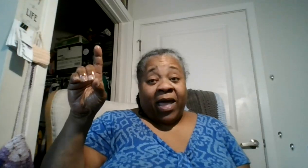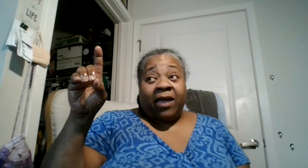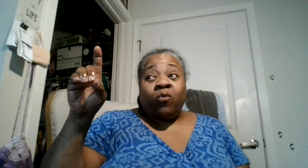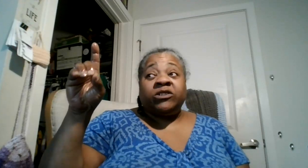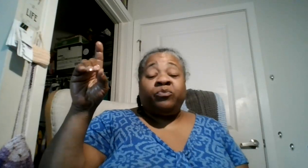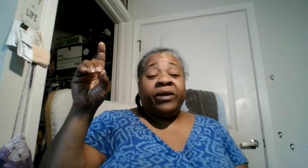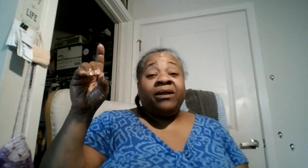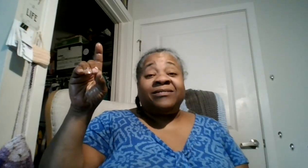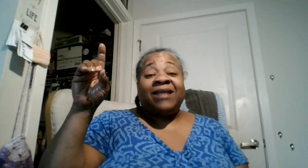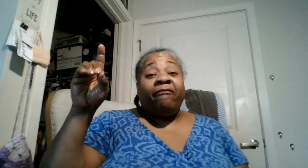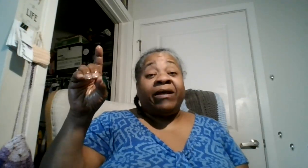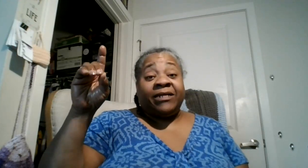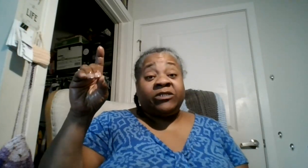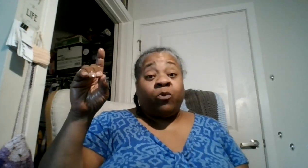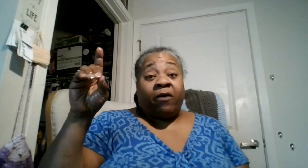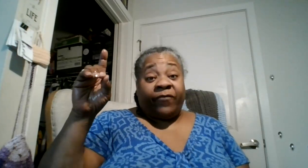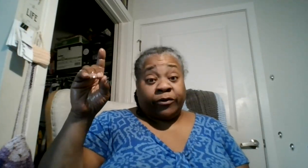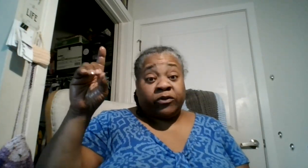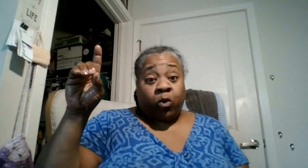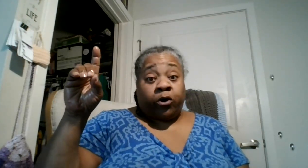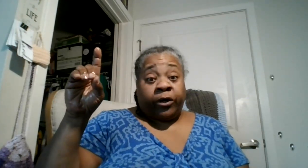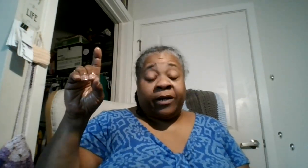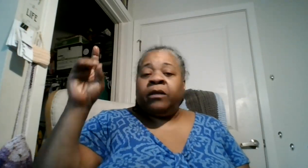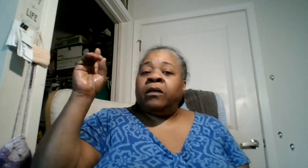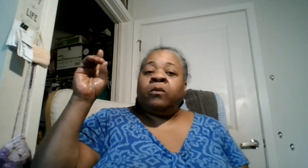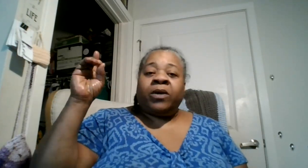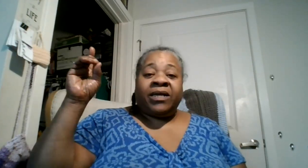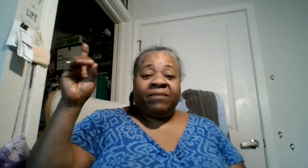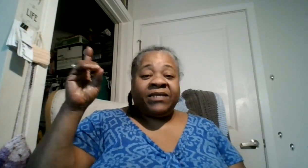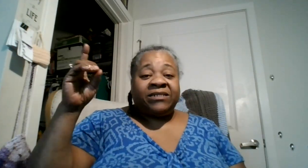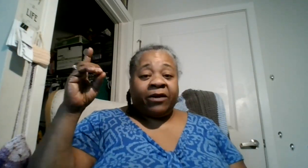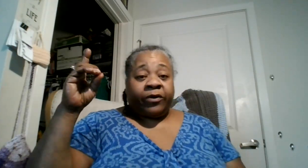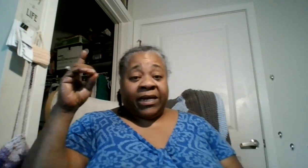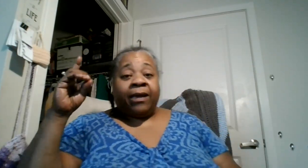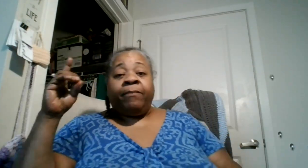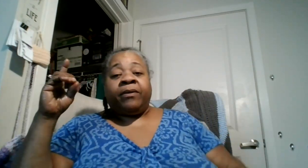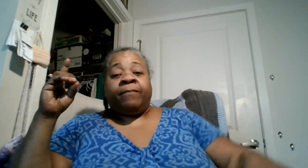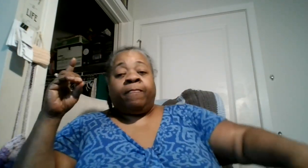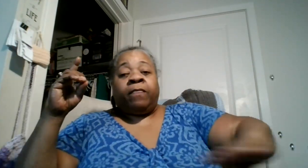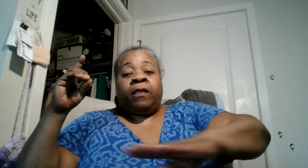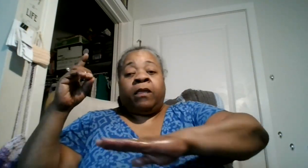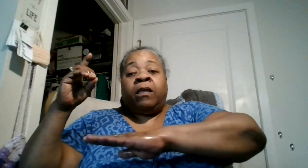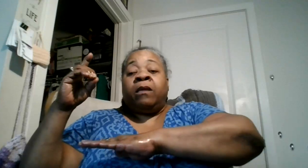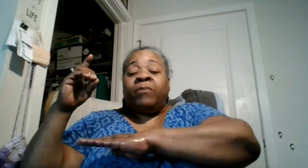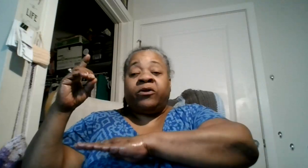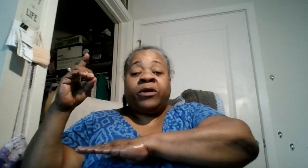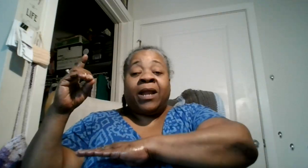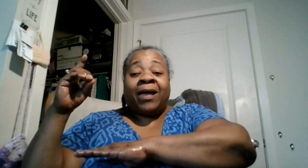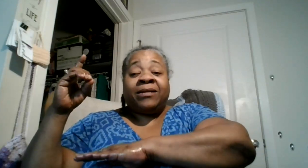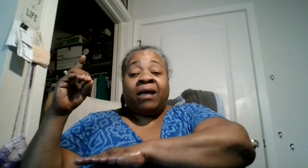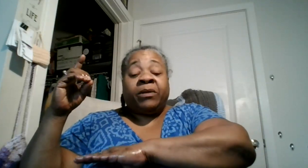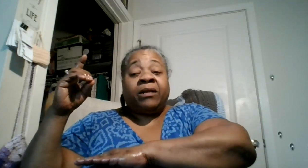Okay? Which is bringing us directly to our first word. We're going to keep this letter D up. Put your non-dominant